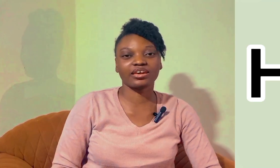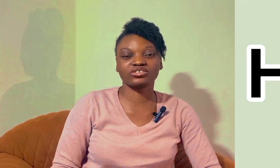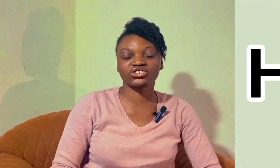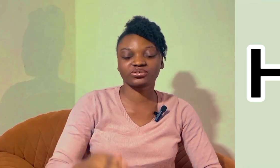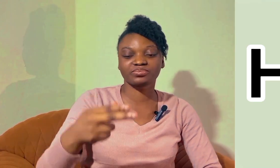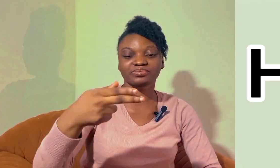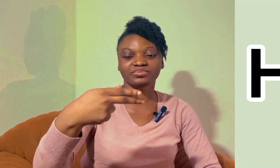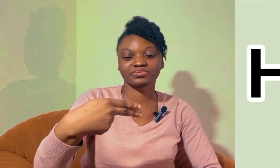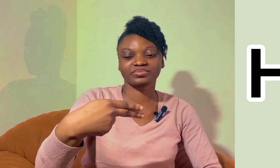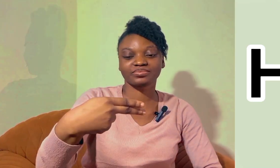H,